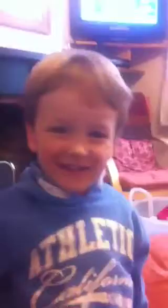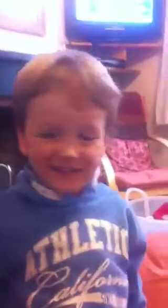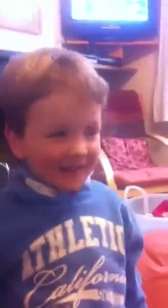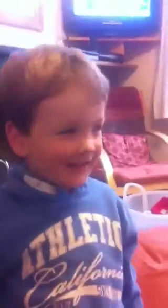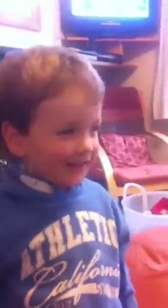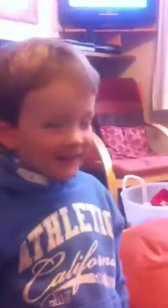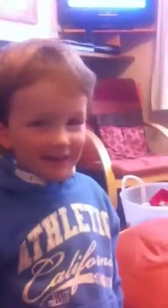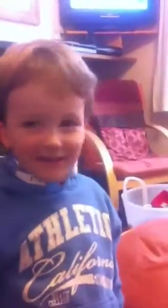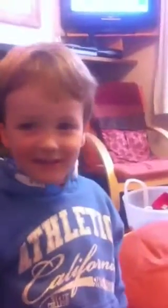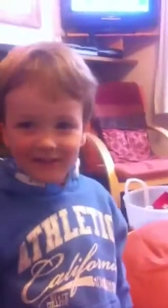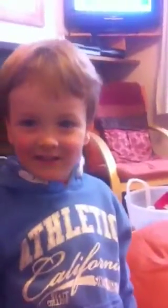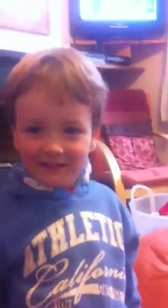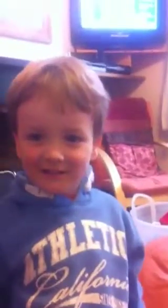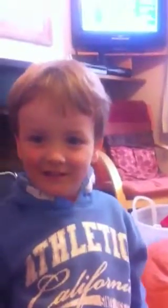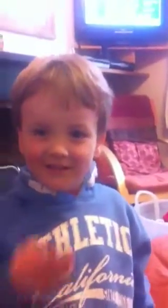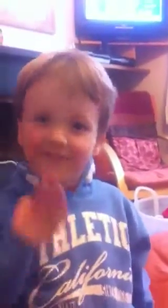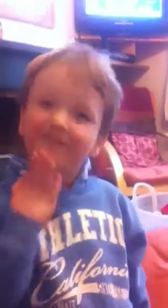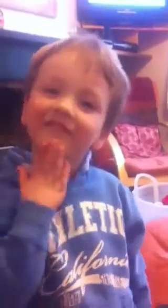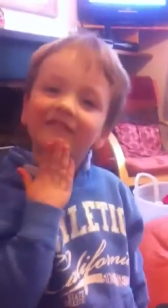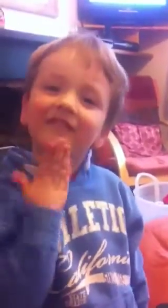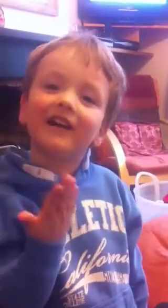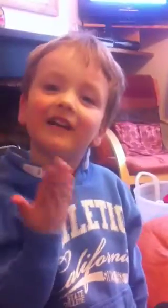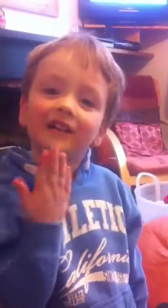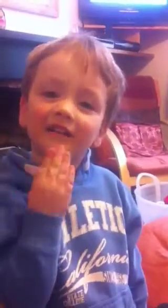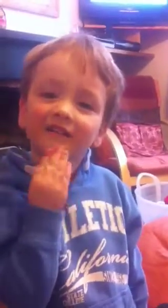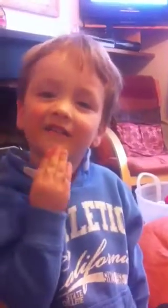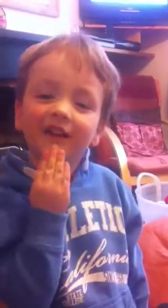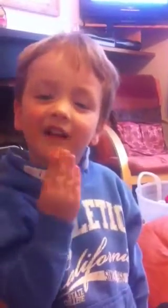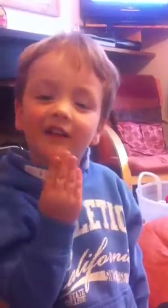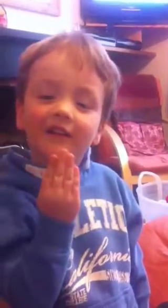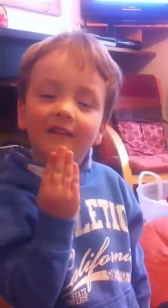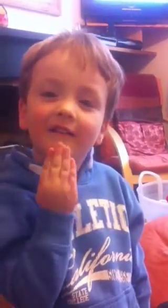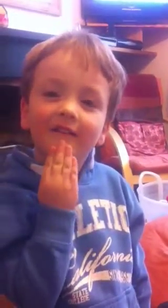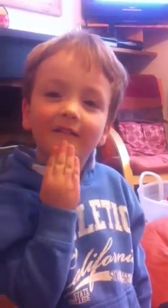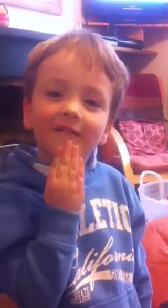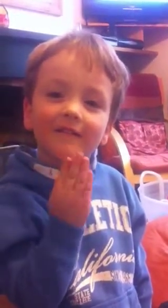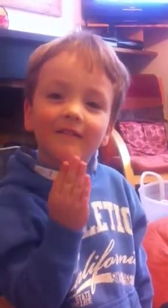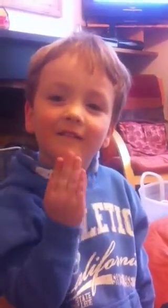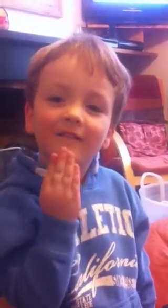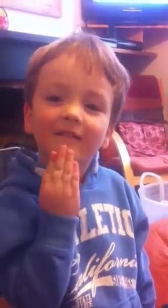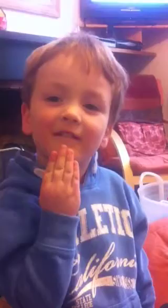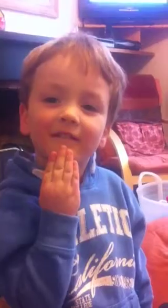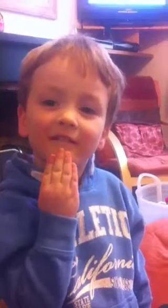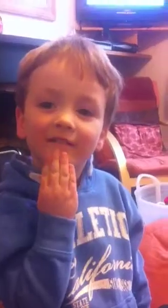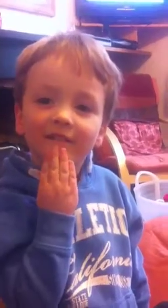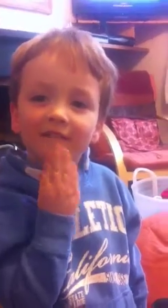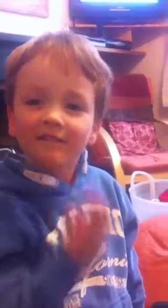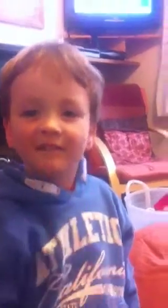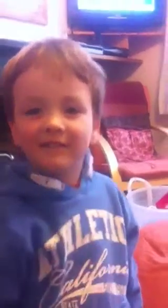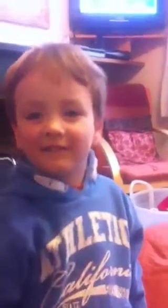What's thank you? Fun. Thank you. Okay. What's garden?